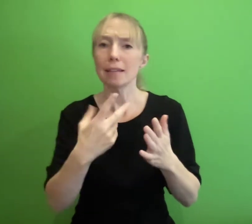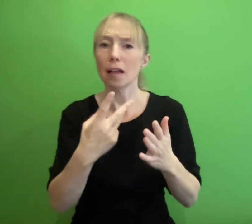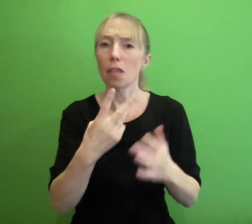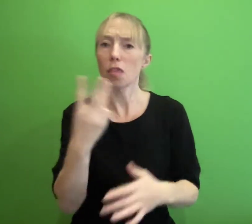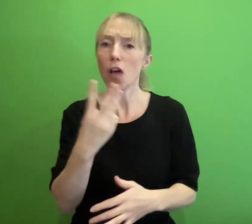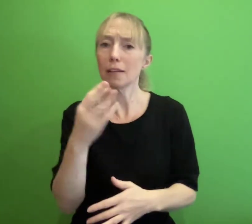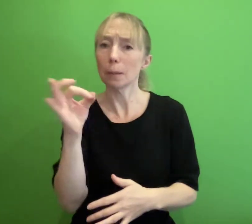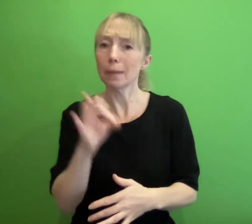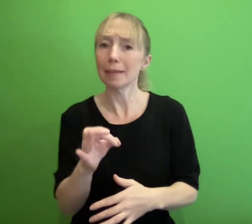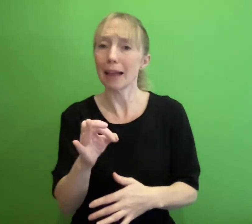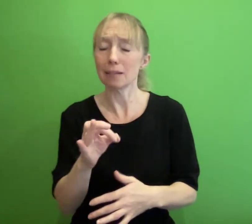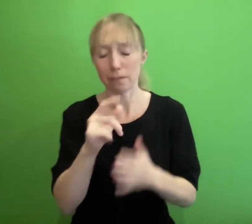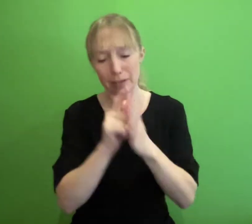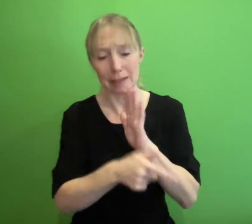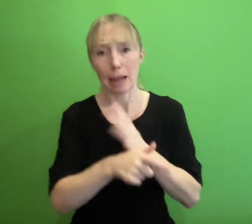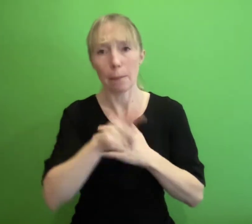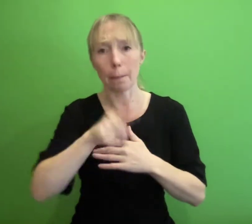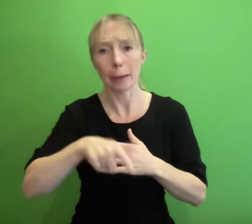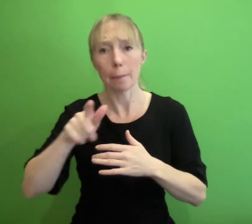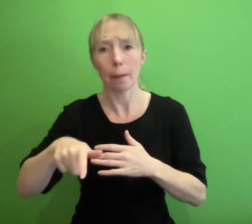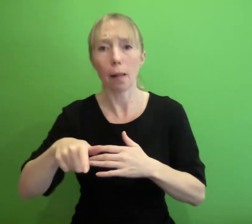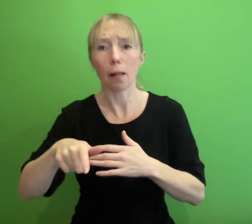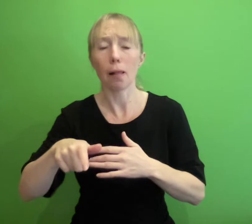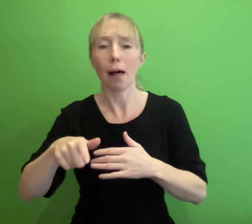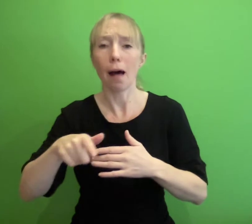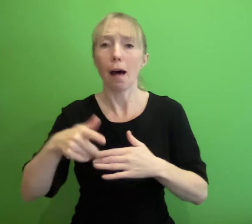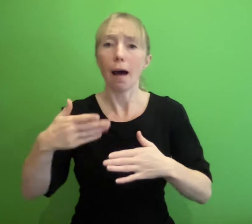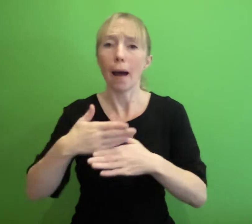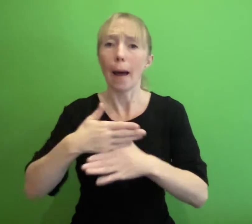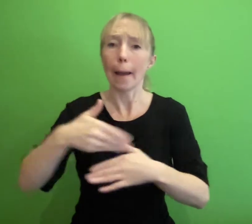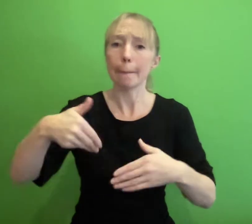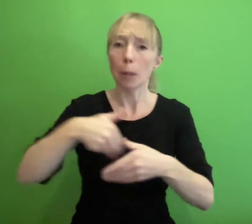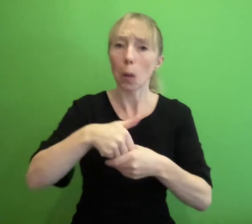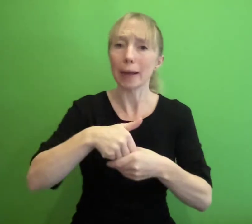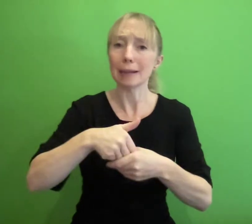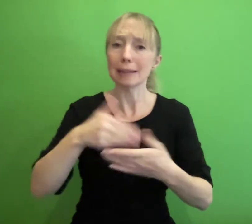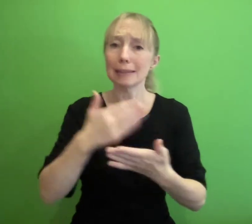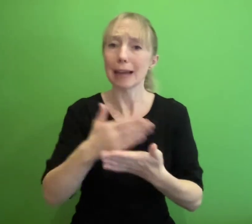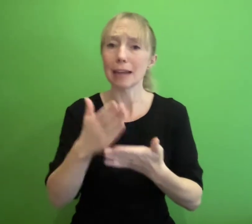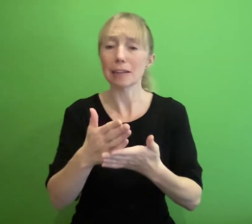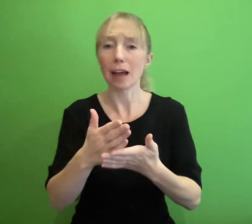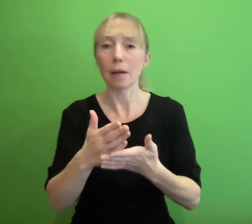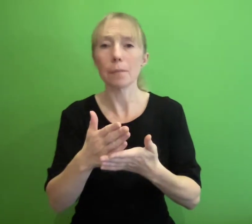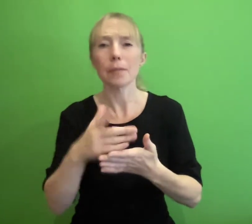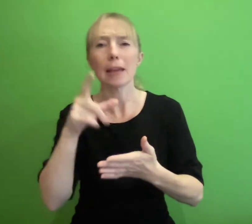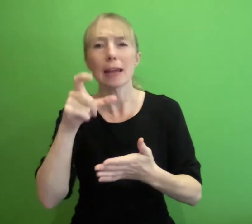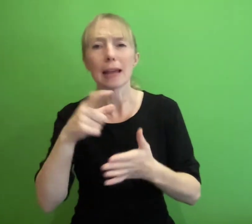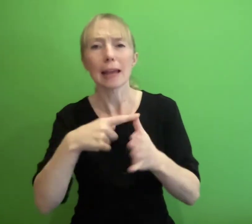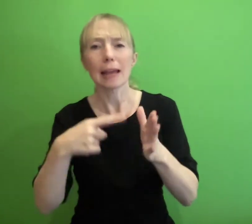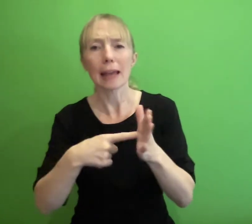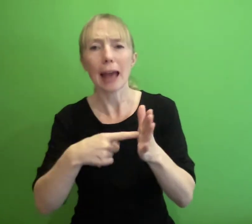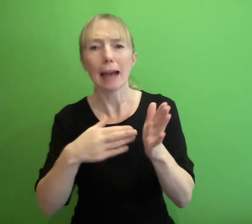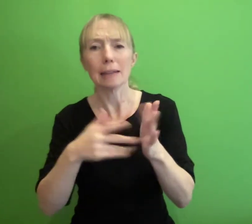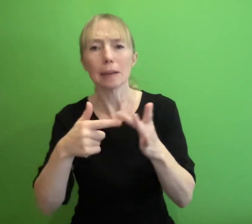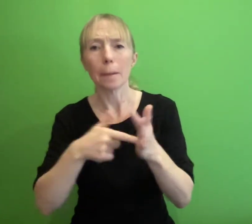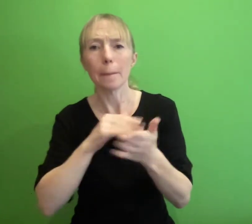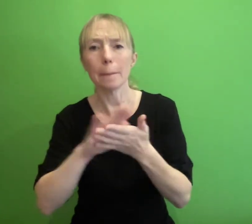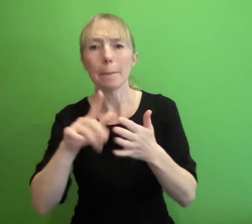of disabled people are employed in the sector. In Kat Mitchell's Access Denied,